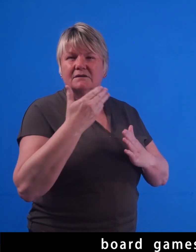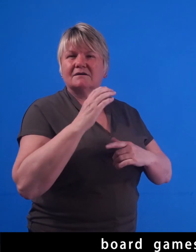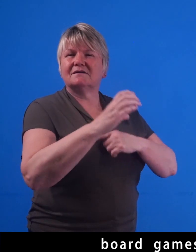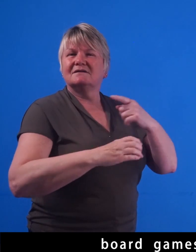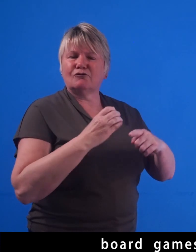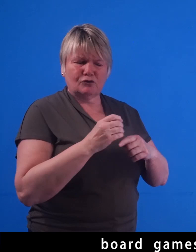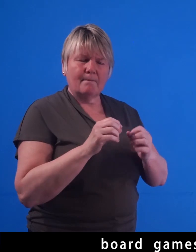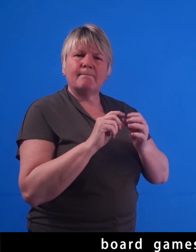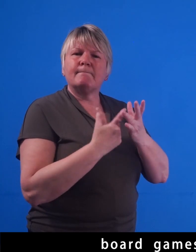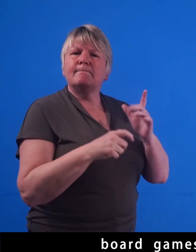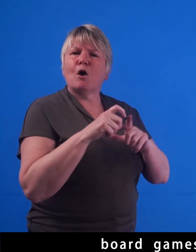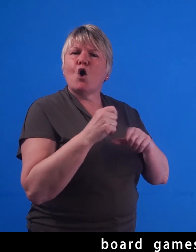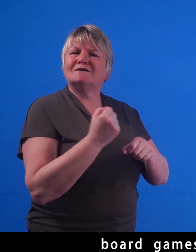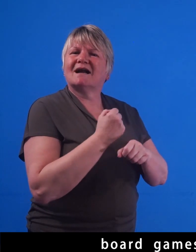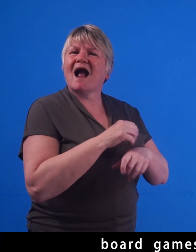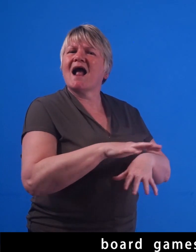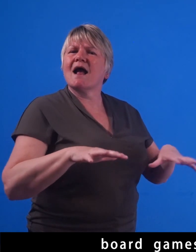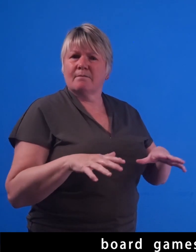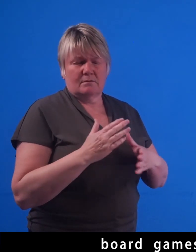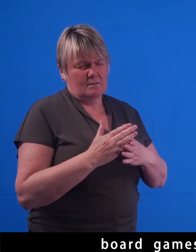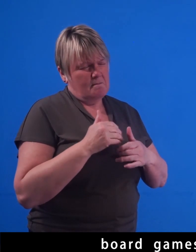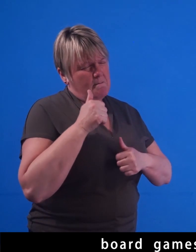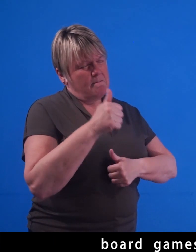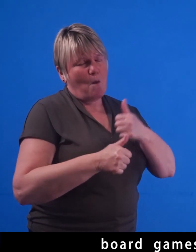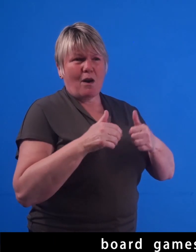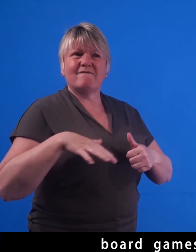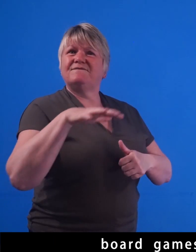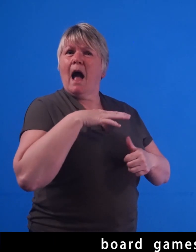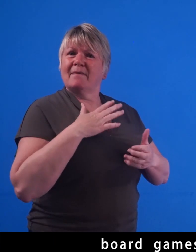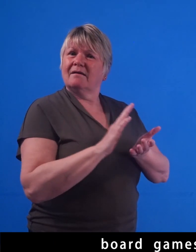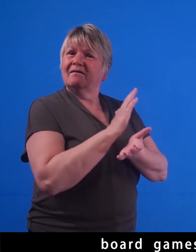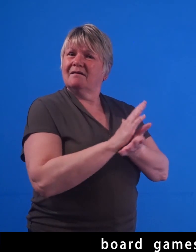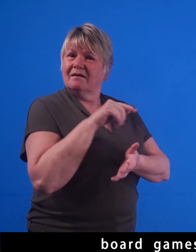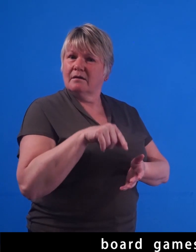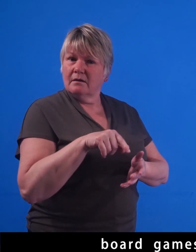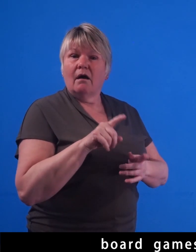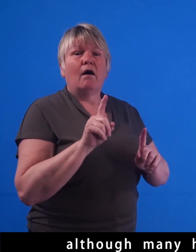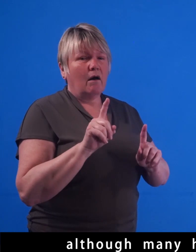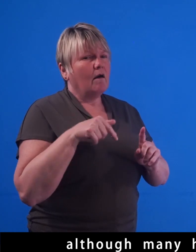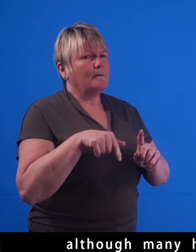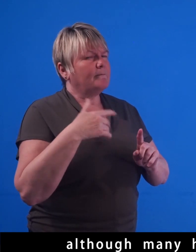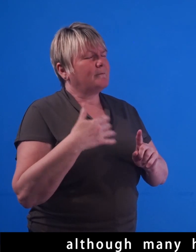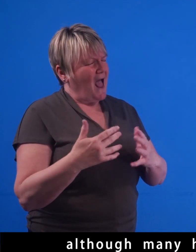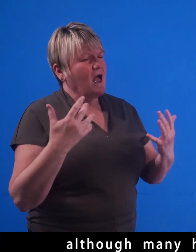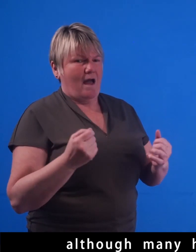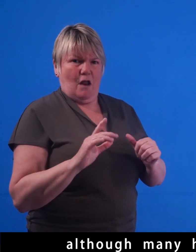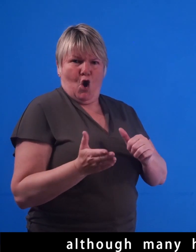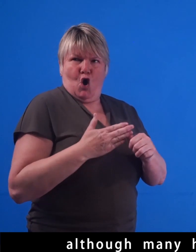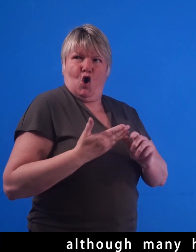board games have been a popular family entertainment since the late 19th century, although many have